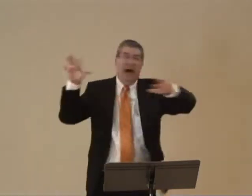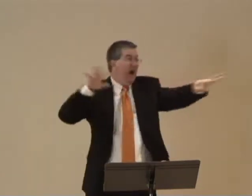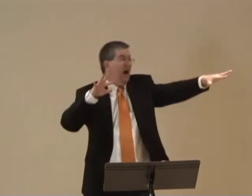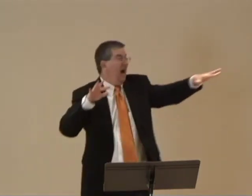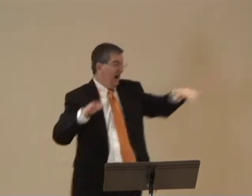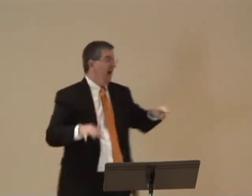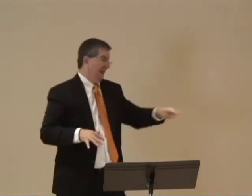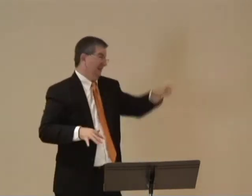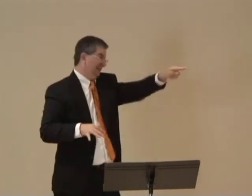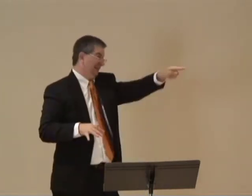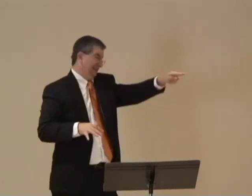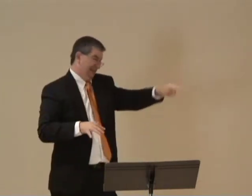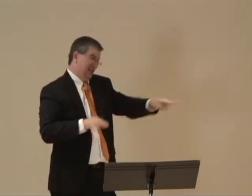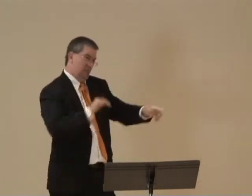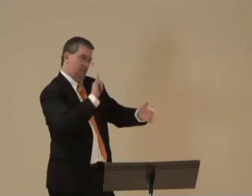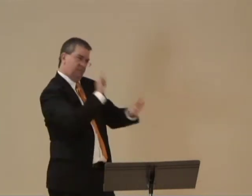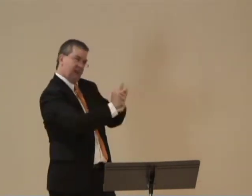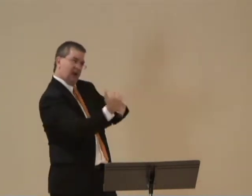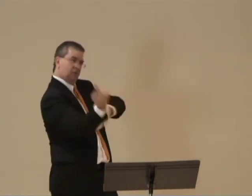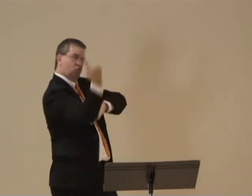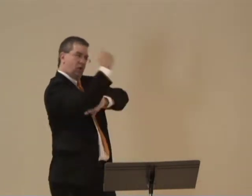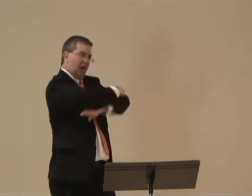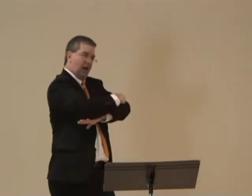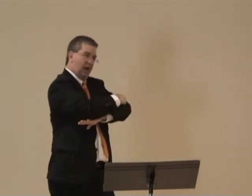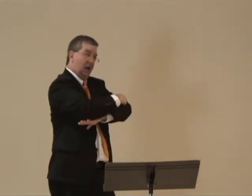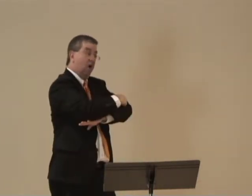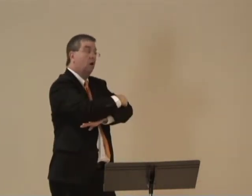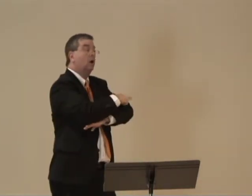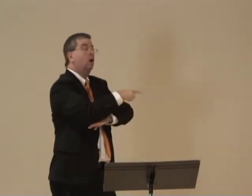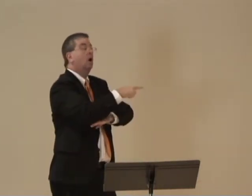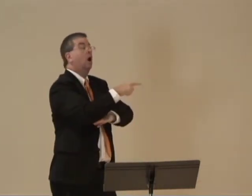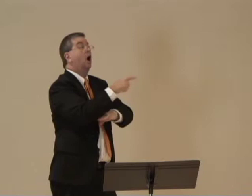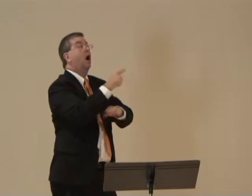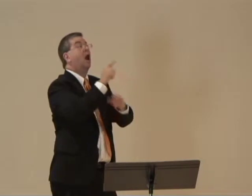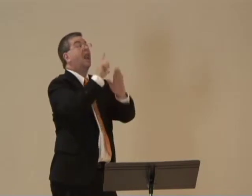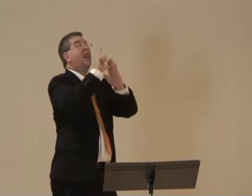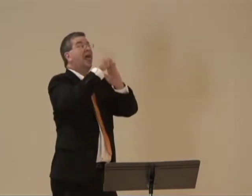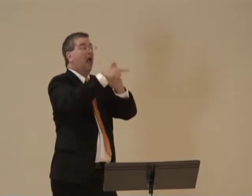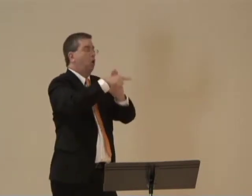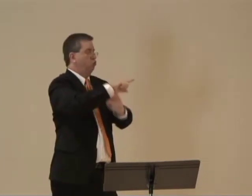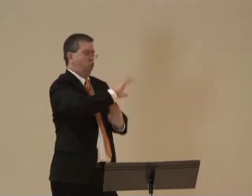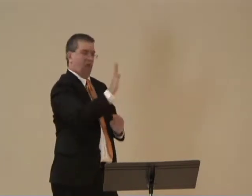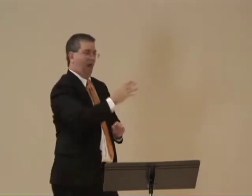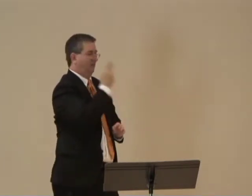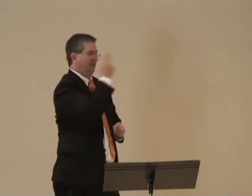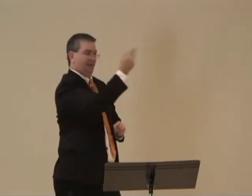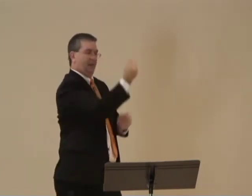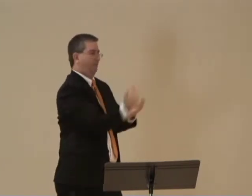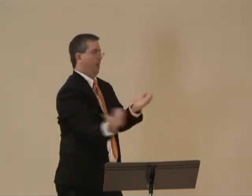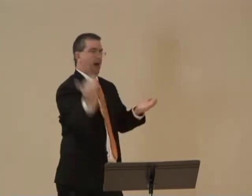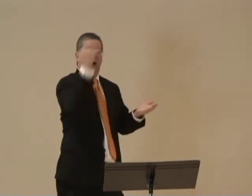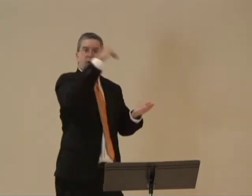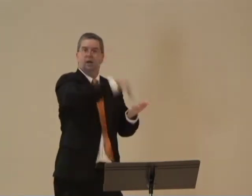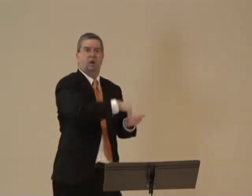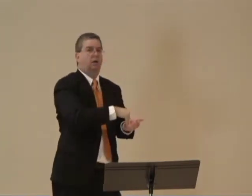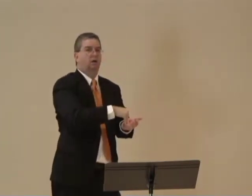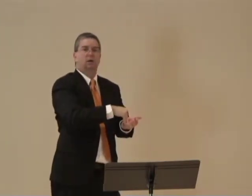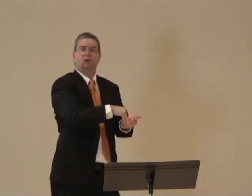And Moses said that to the people, that after today, you will never see them again